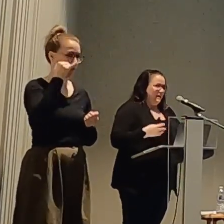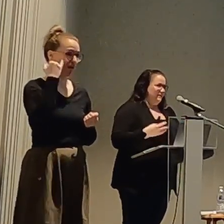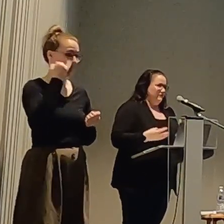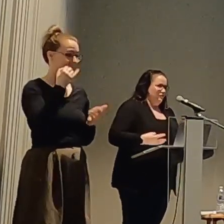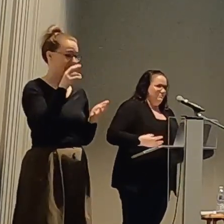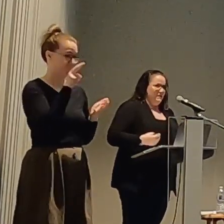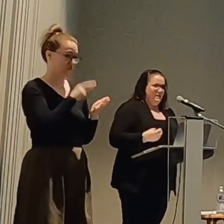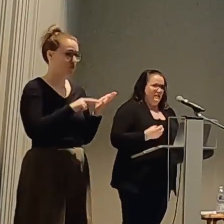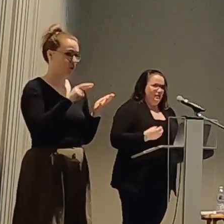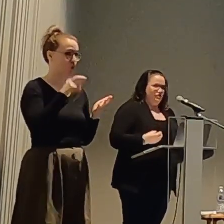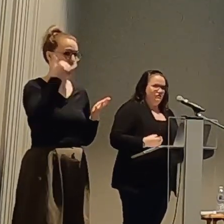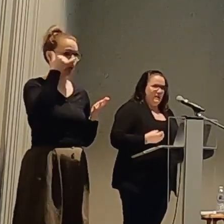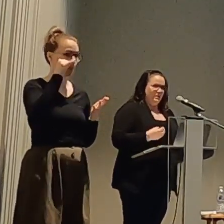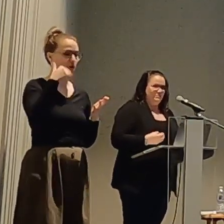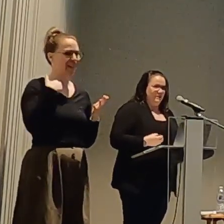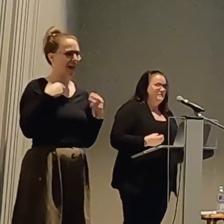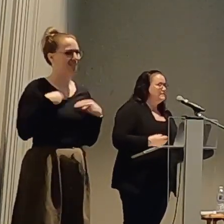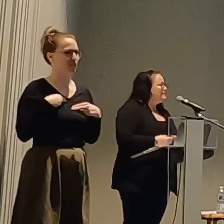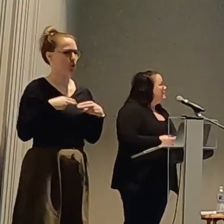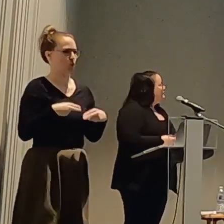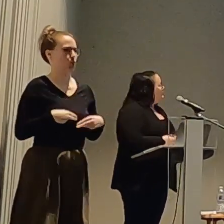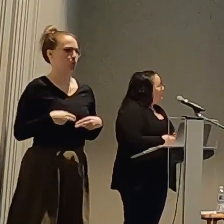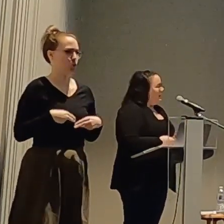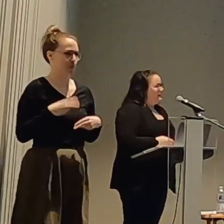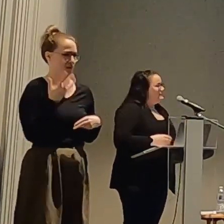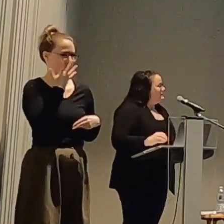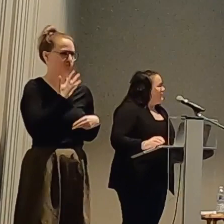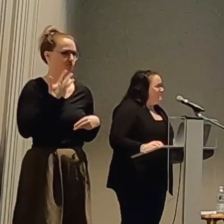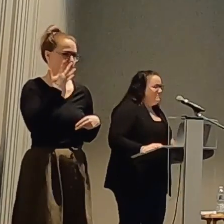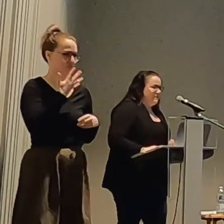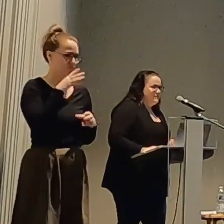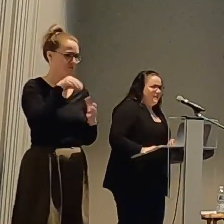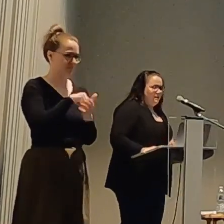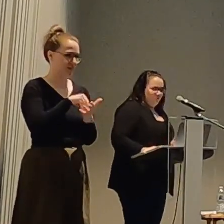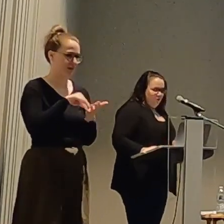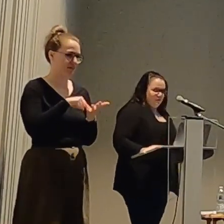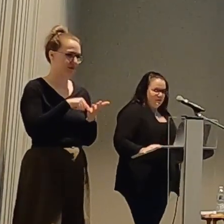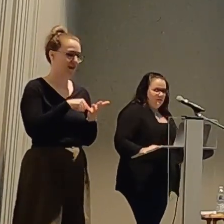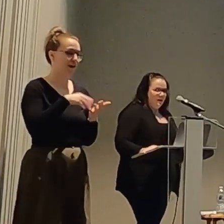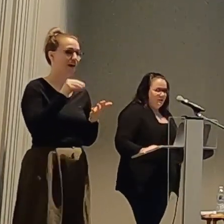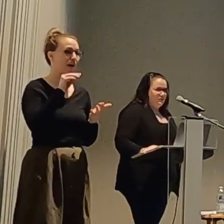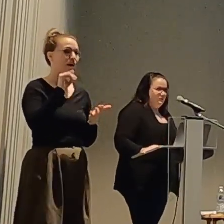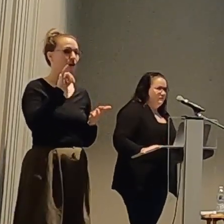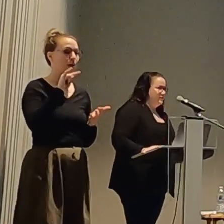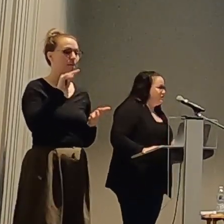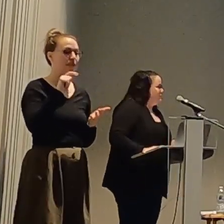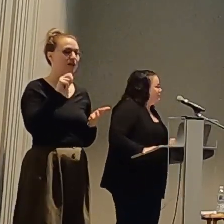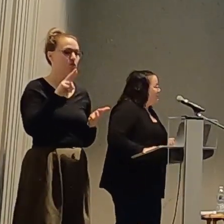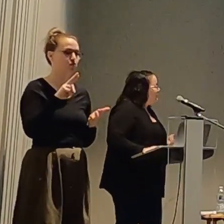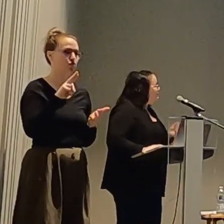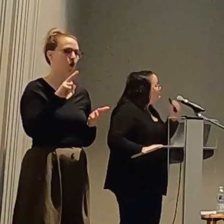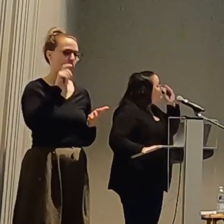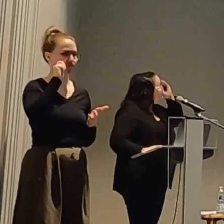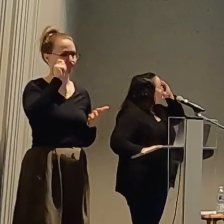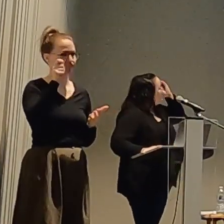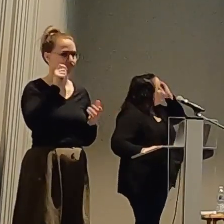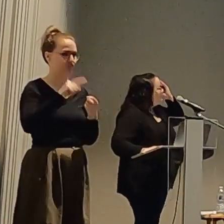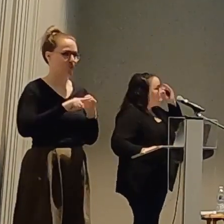has kind of human-ish elements. And the Minotaur, of course, is a nod to ancient